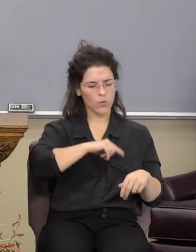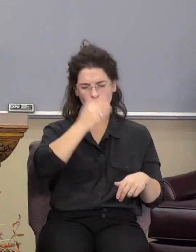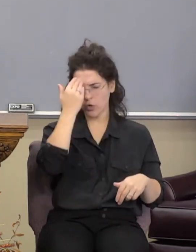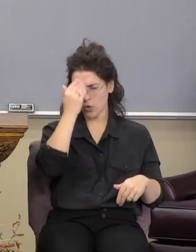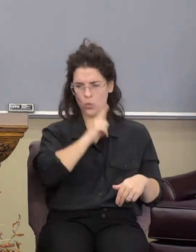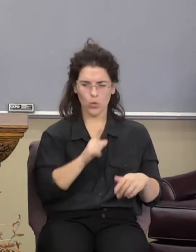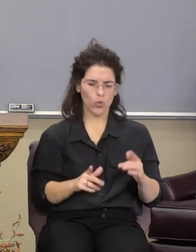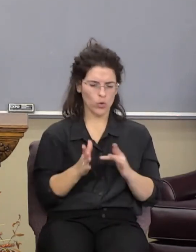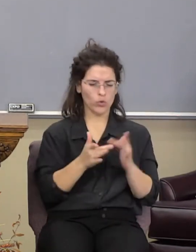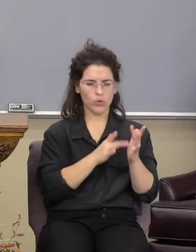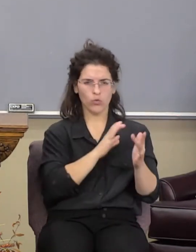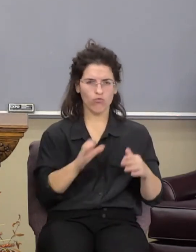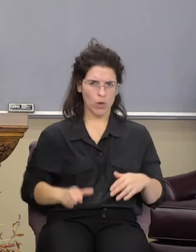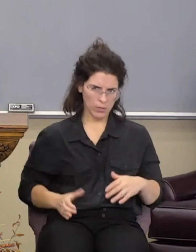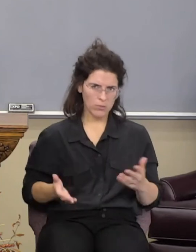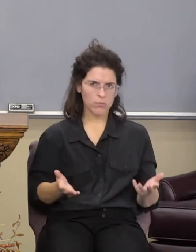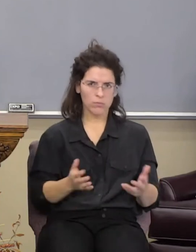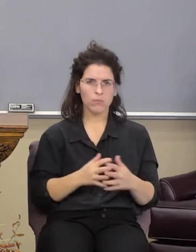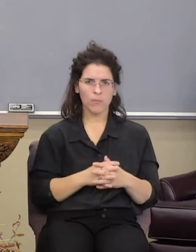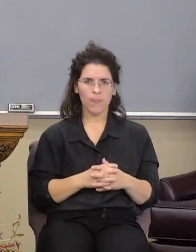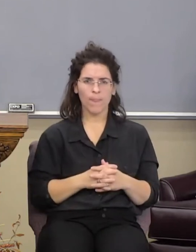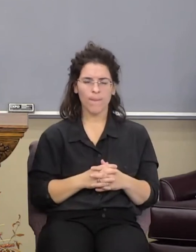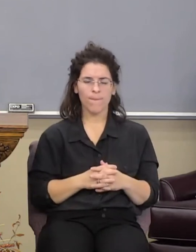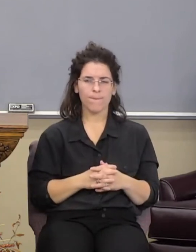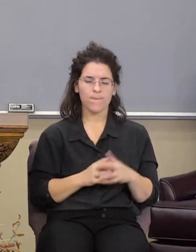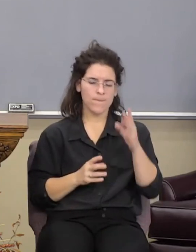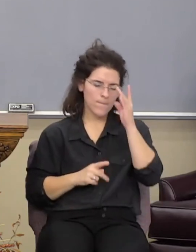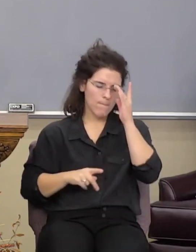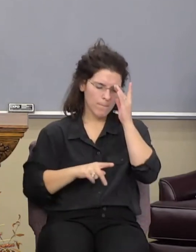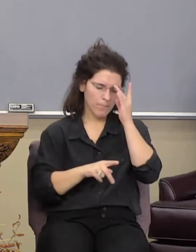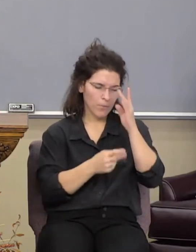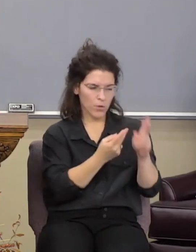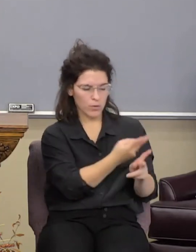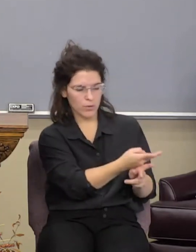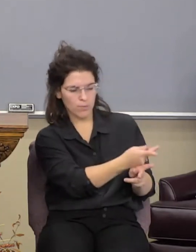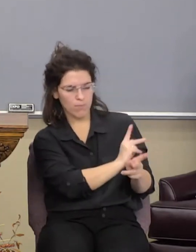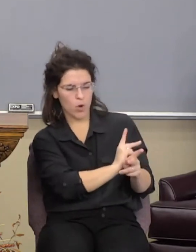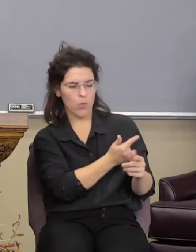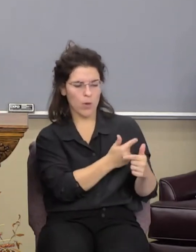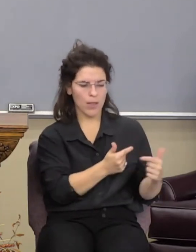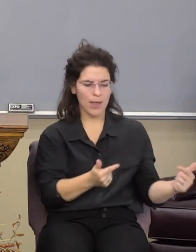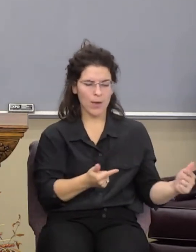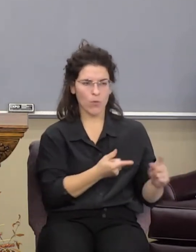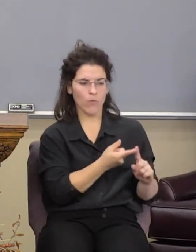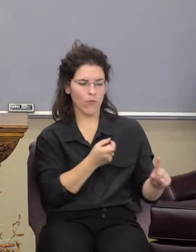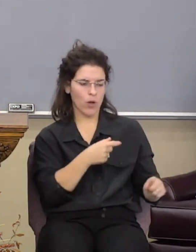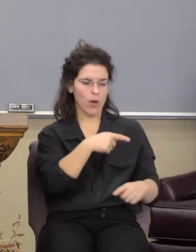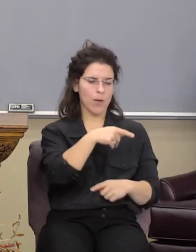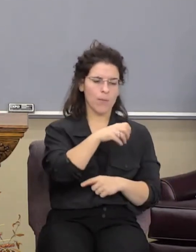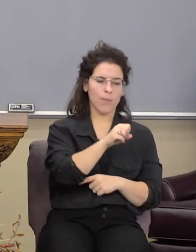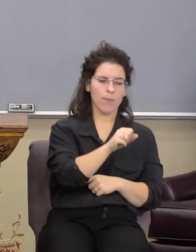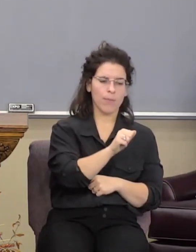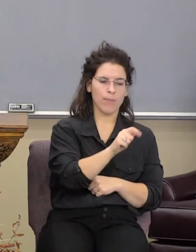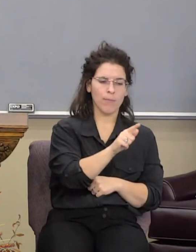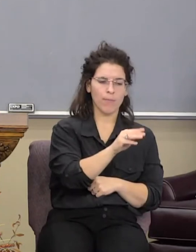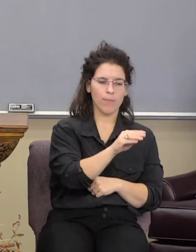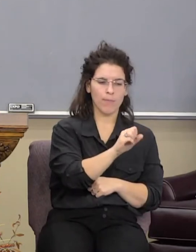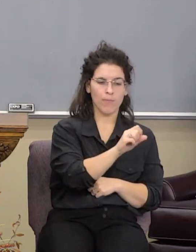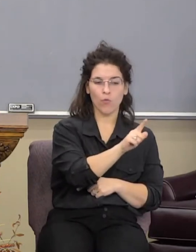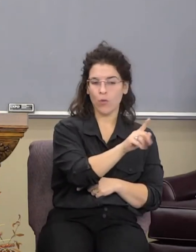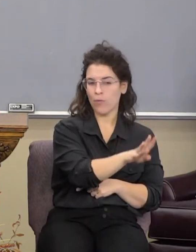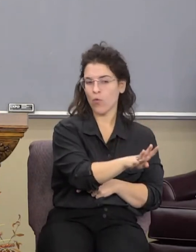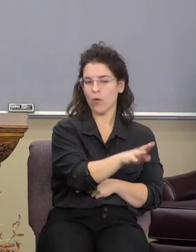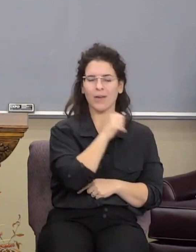the Lord Jesus Christ. Paul is borrowing language from Psalms 24, not